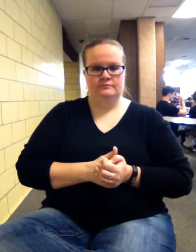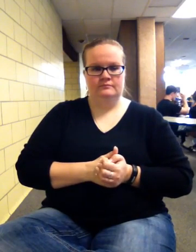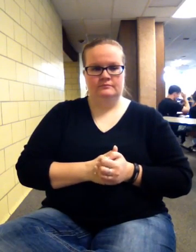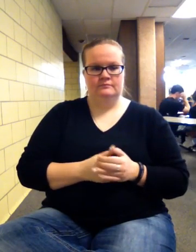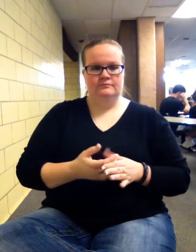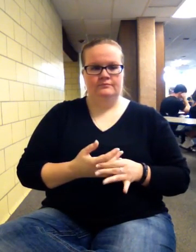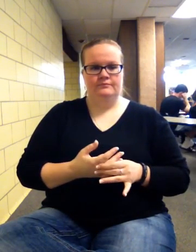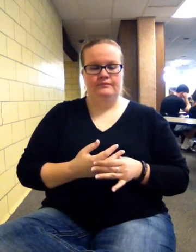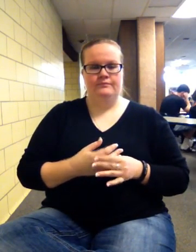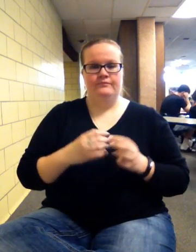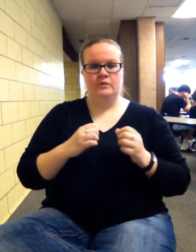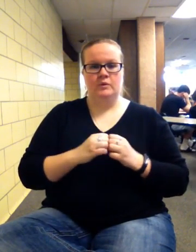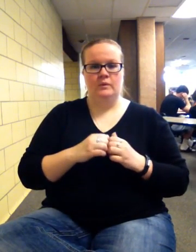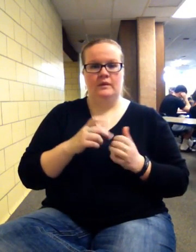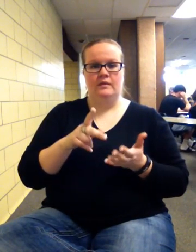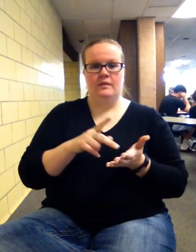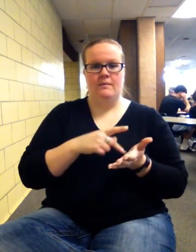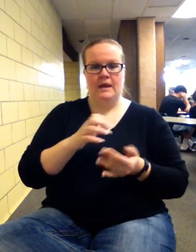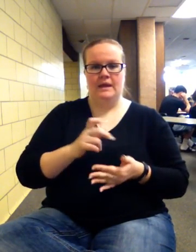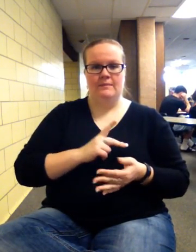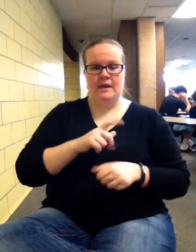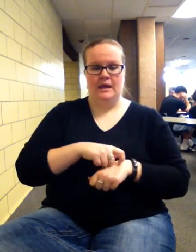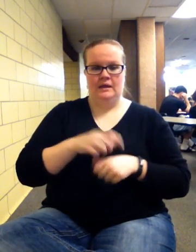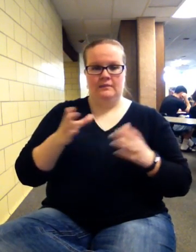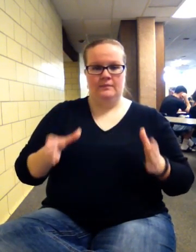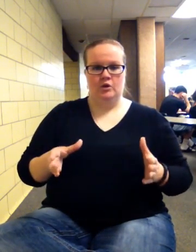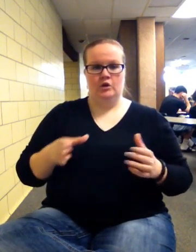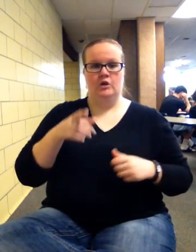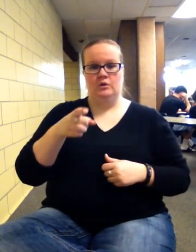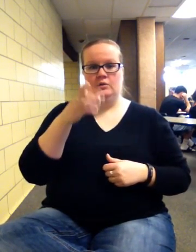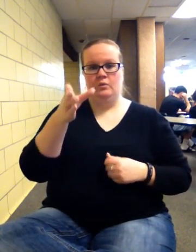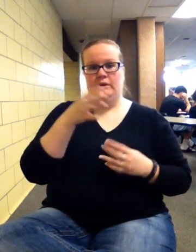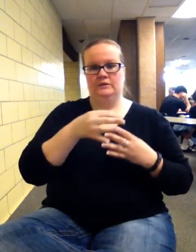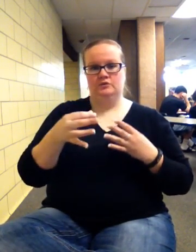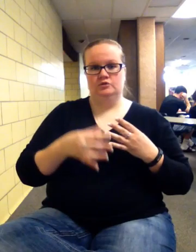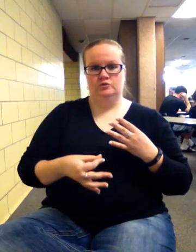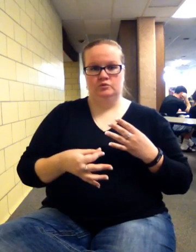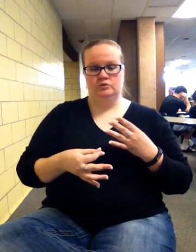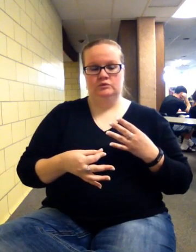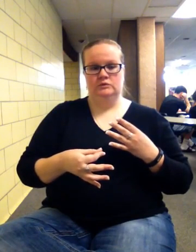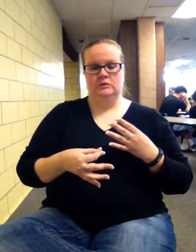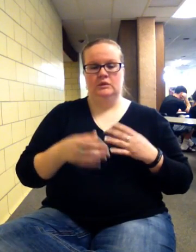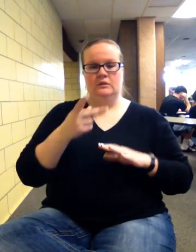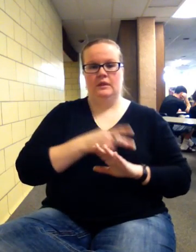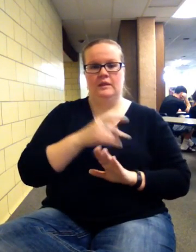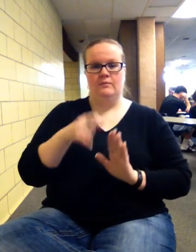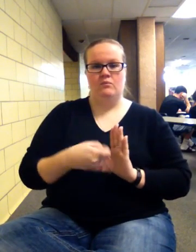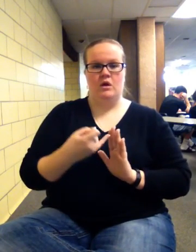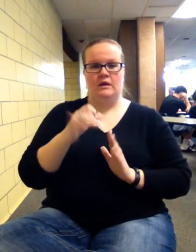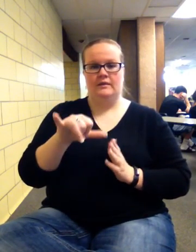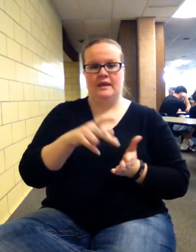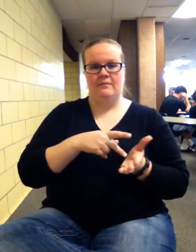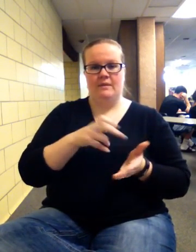So with the payback period, you're going to choose the project that pays you back the fastest.